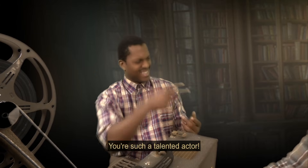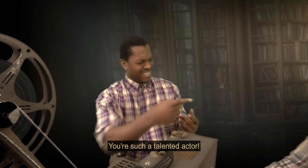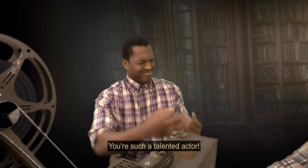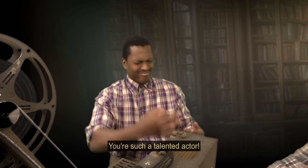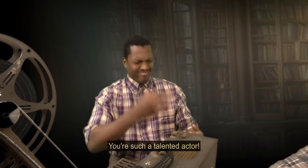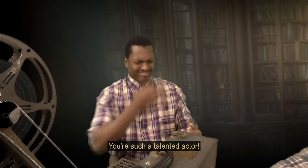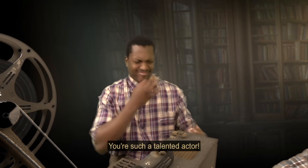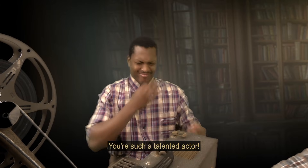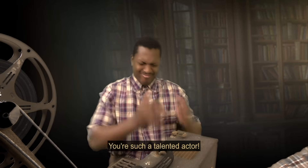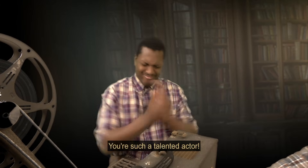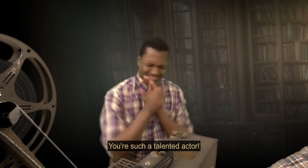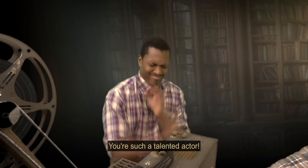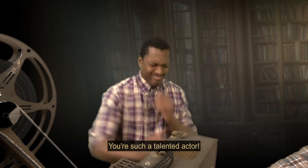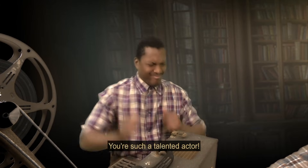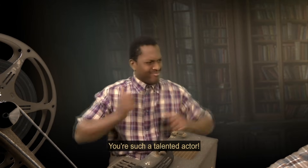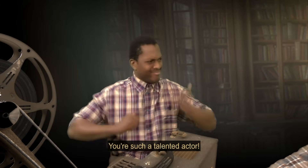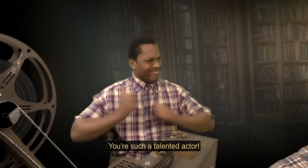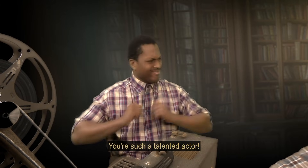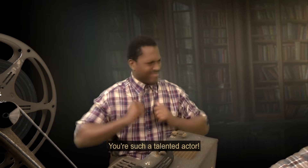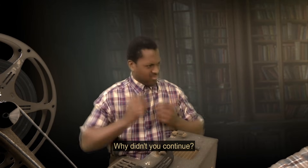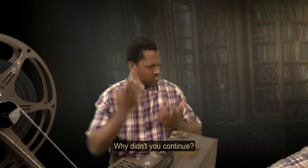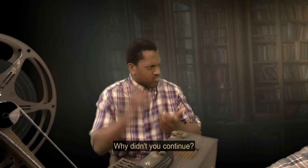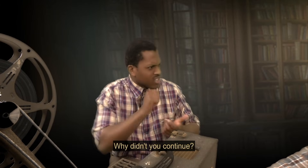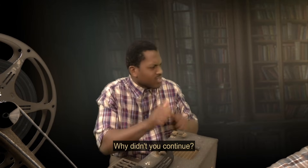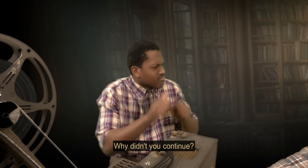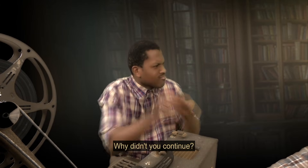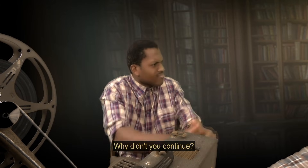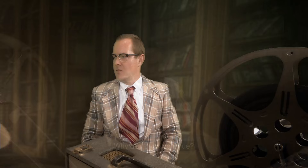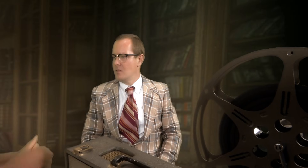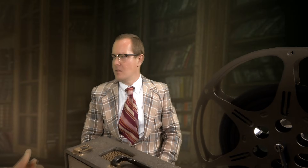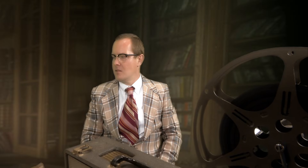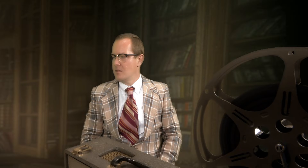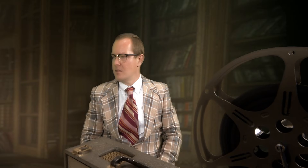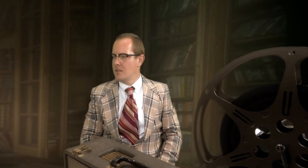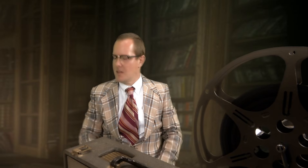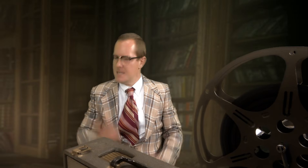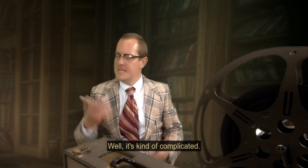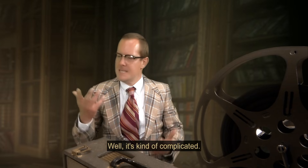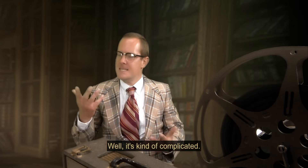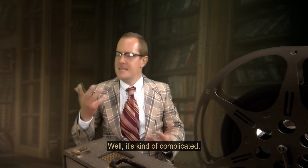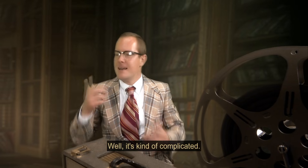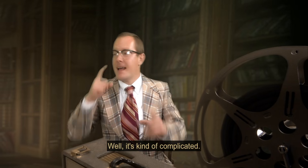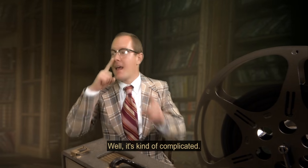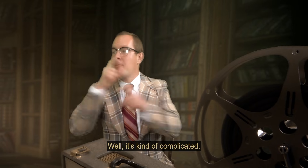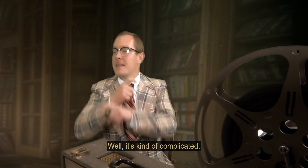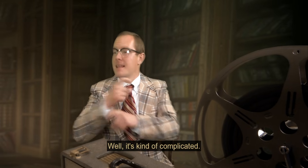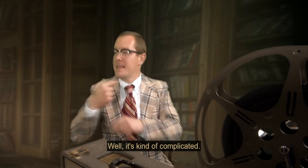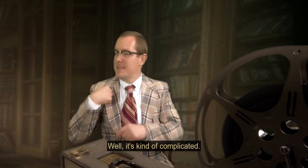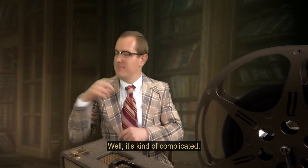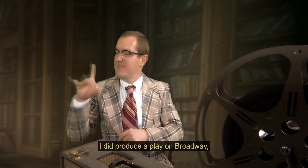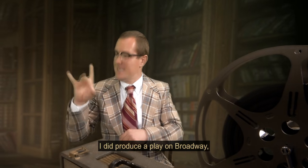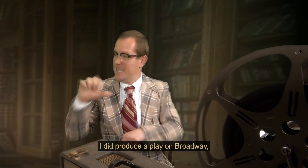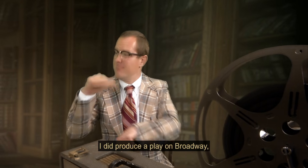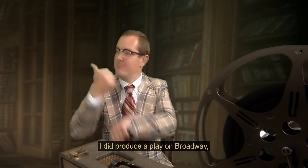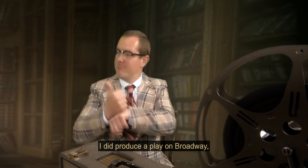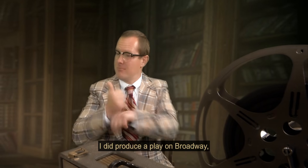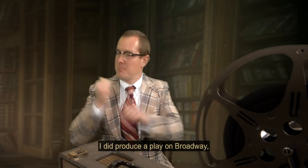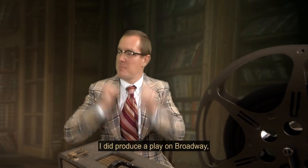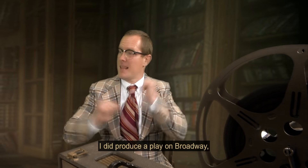You are such a talented actor. Why didn't you continue? Well, it's kind of complicated. I did produce a